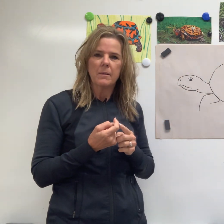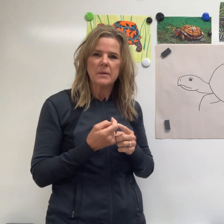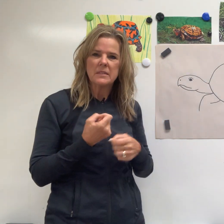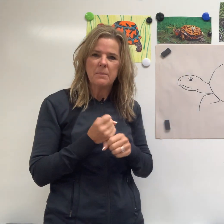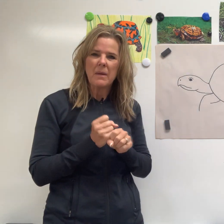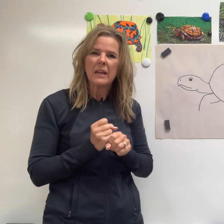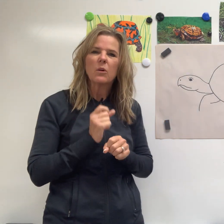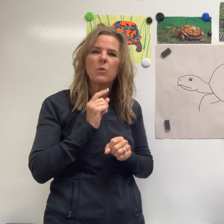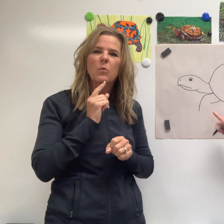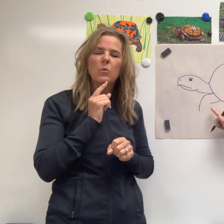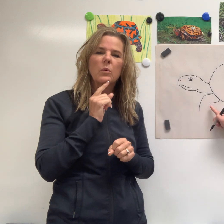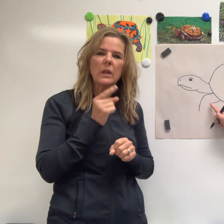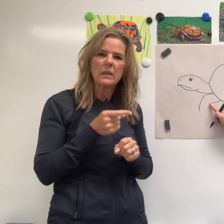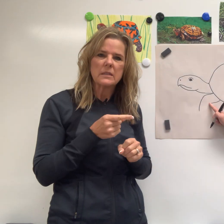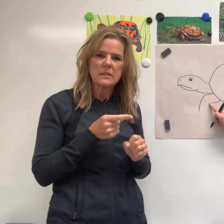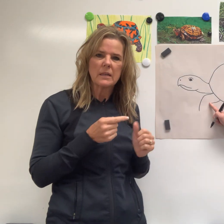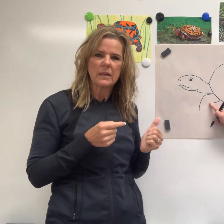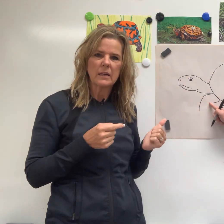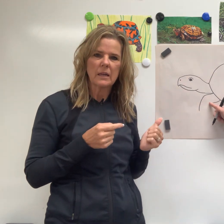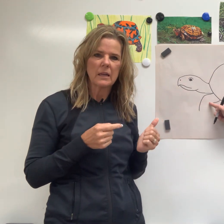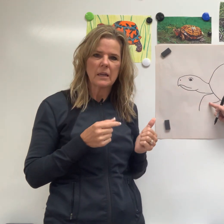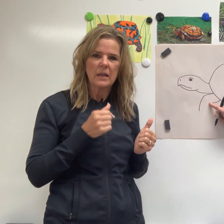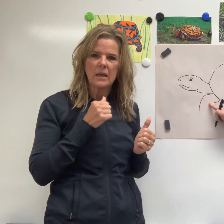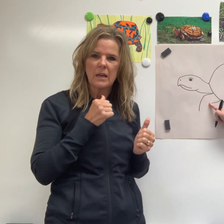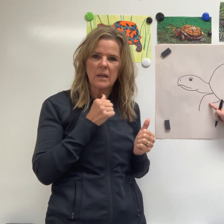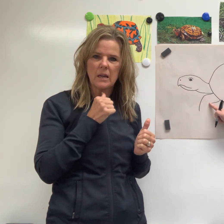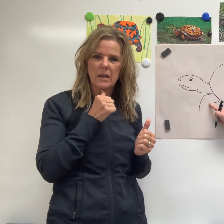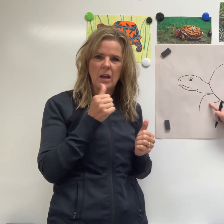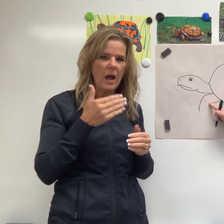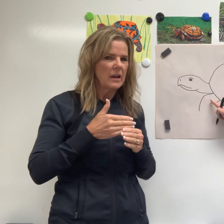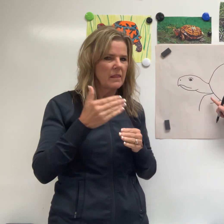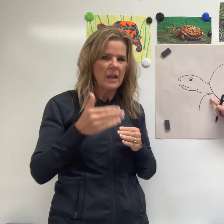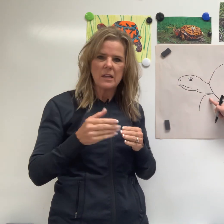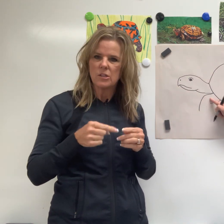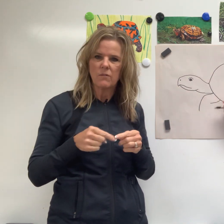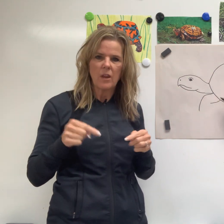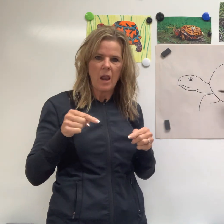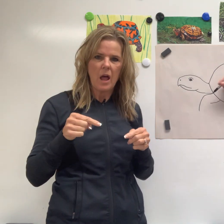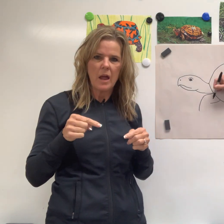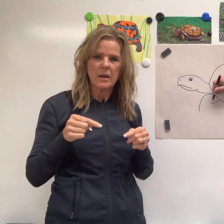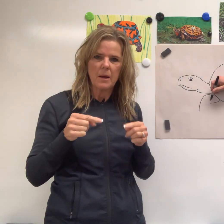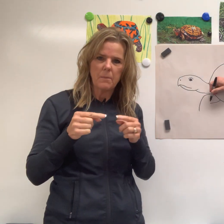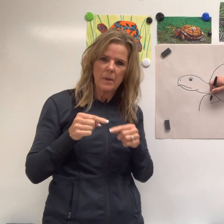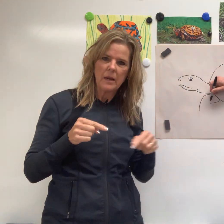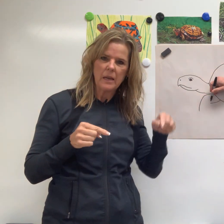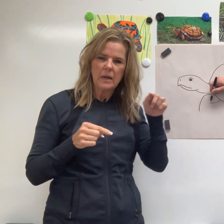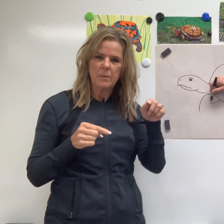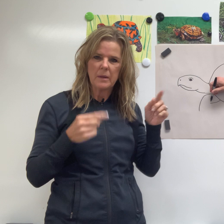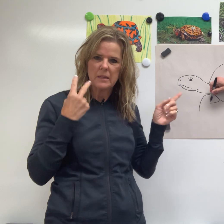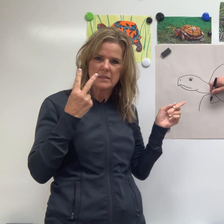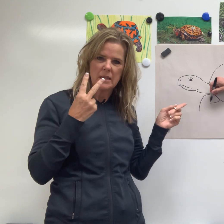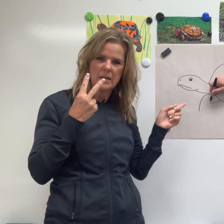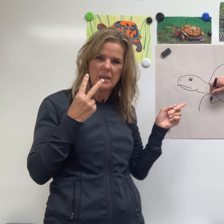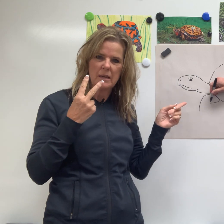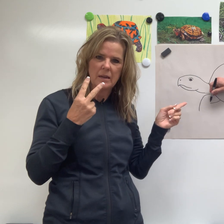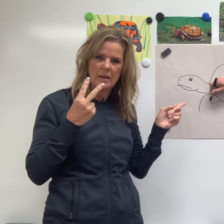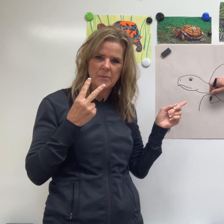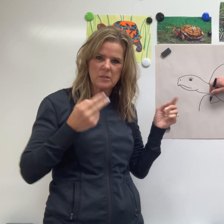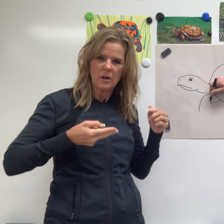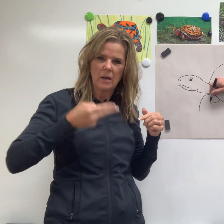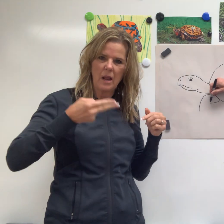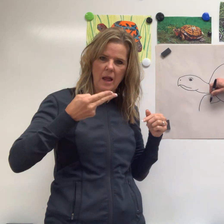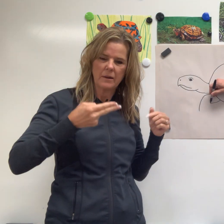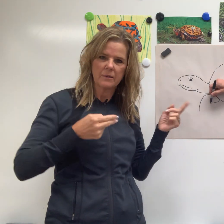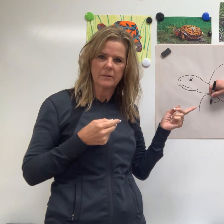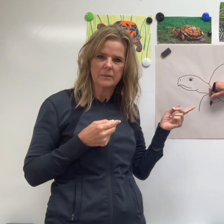make it really realistic, not at the edge of this line, but up just a little bit. See how I'm gonna start just a little